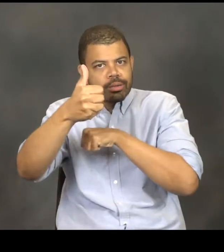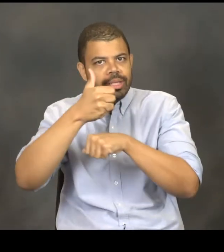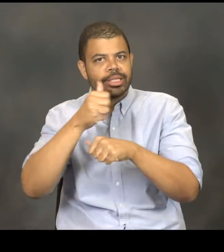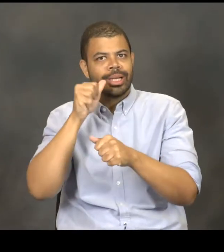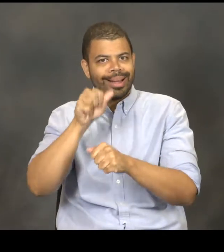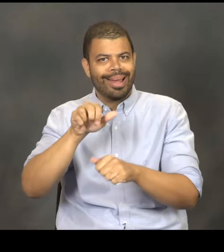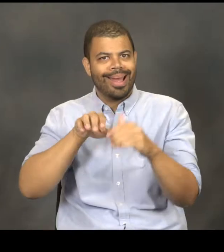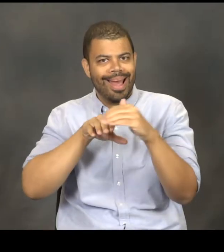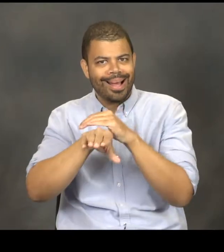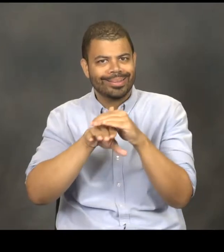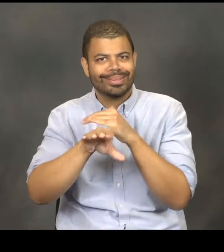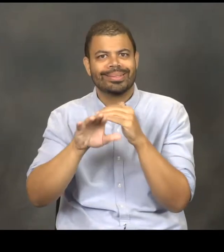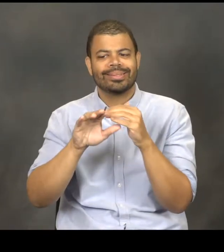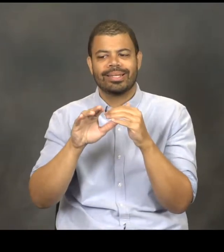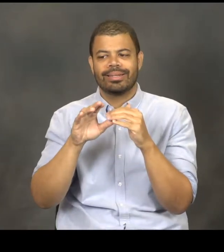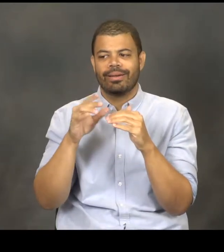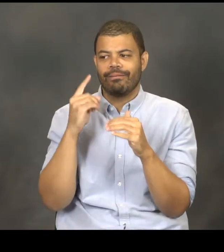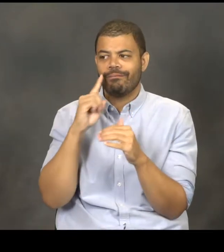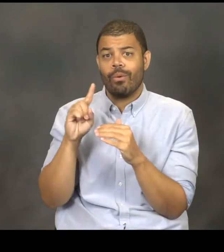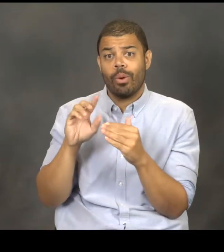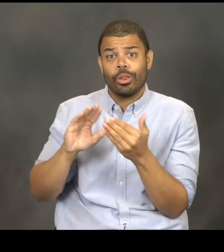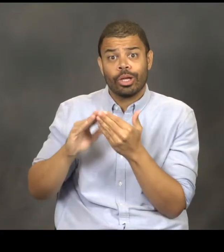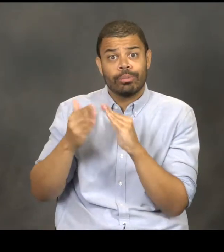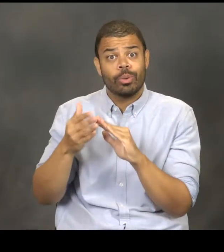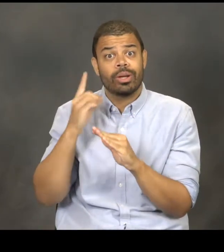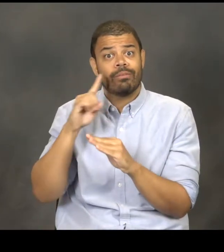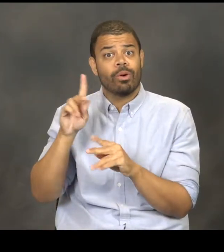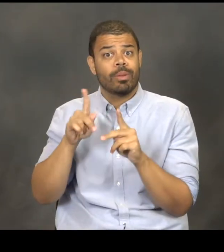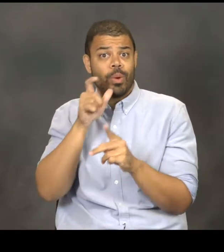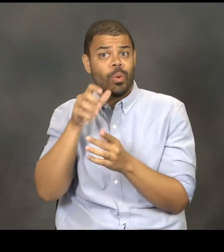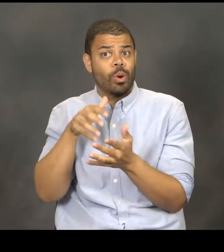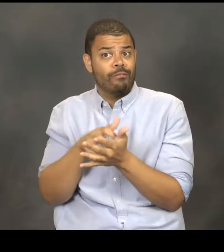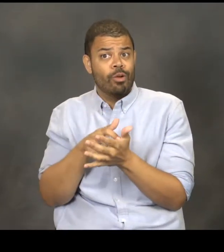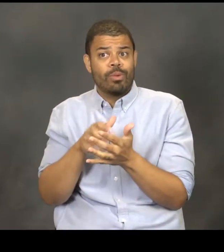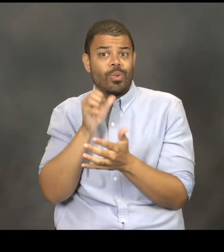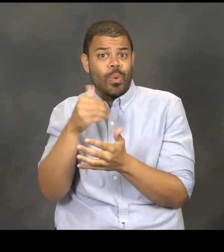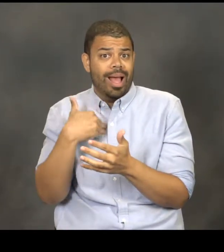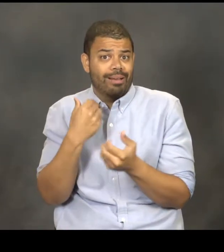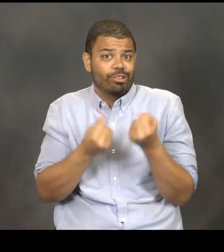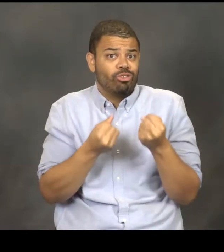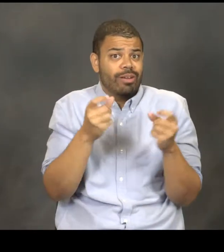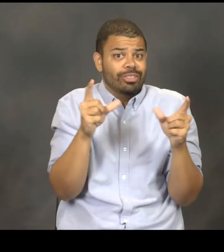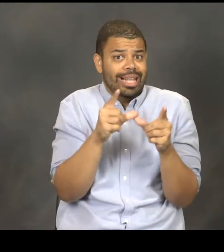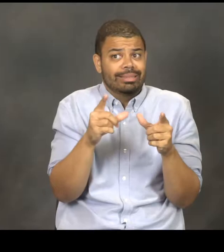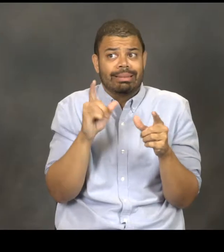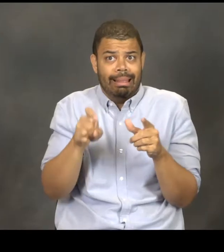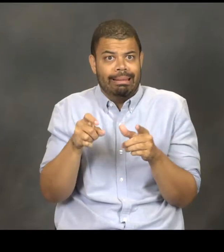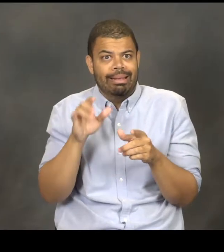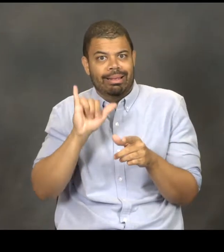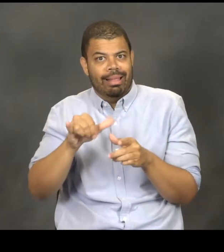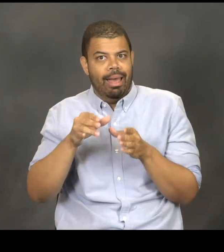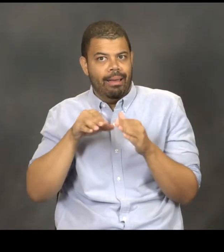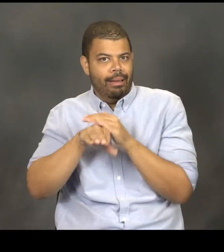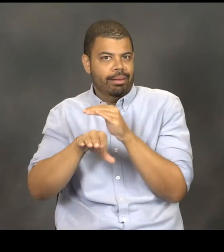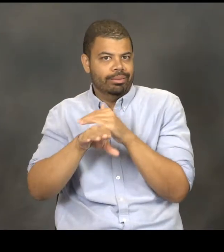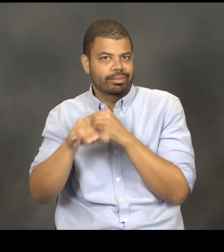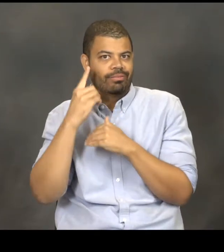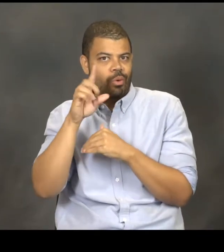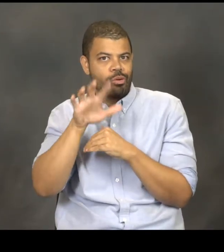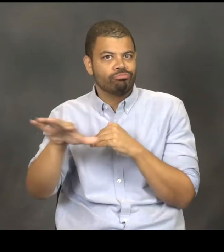of how we design our community for folks that are more vulnerable, don't have a driver's license, things like that.